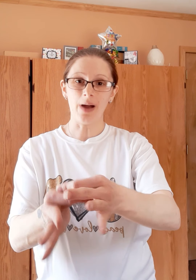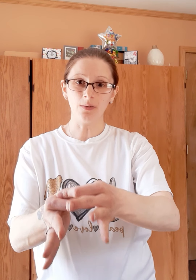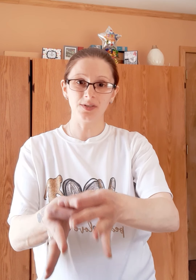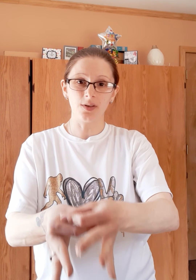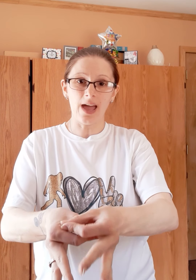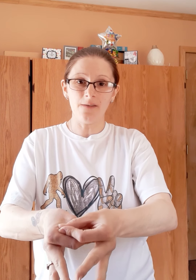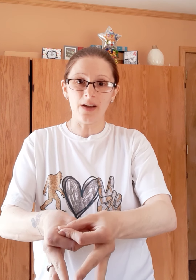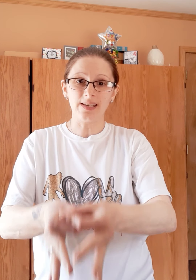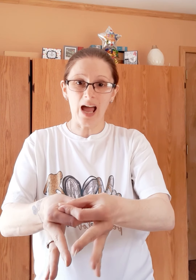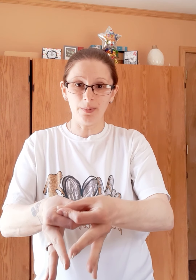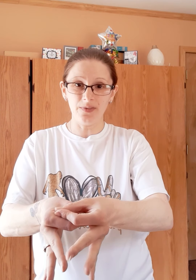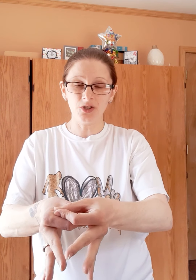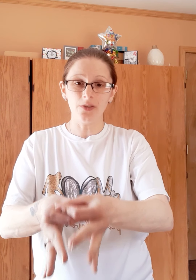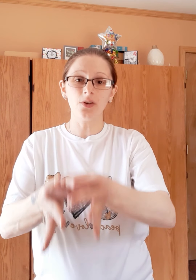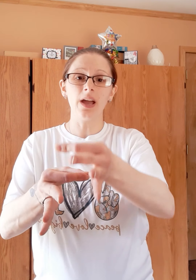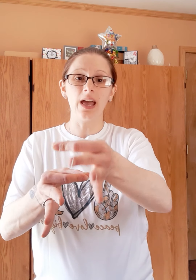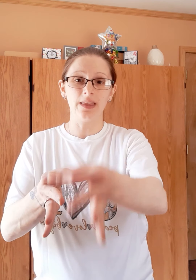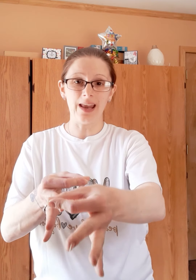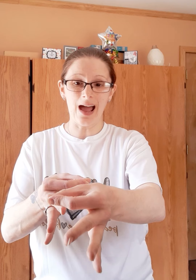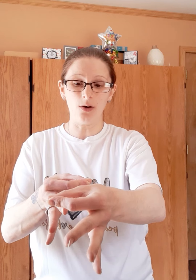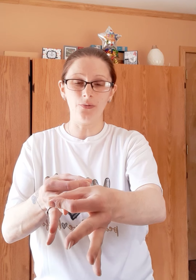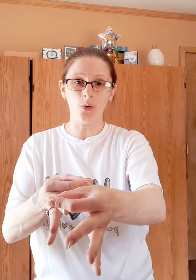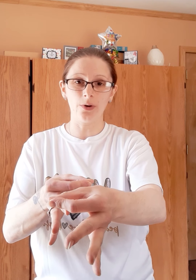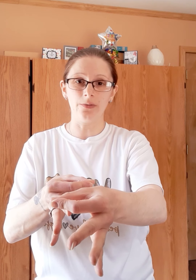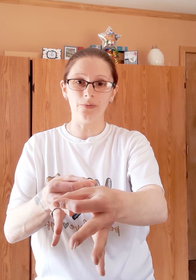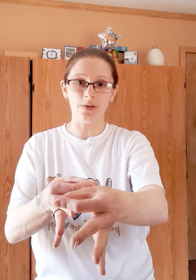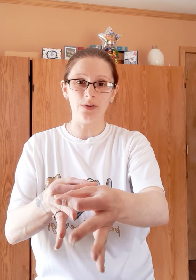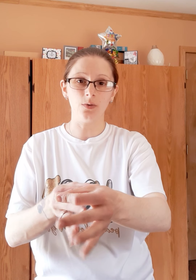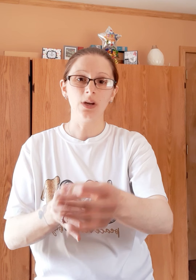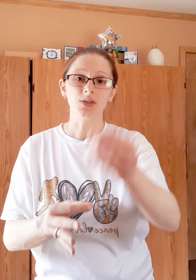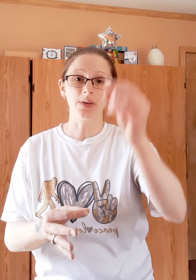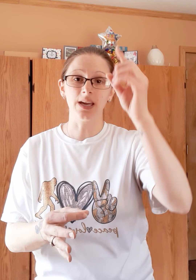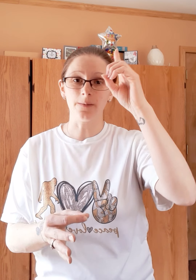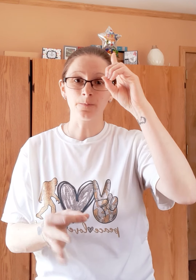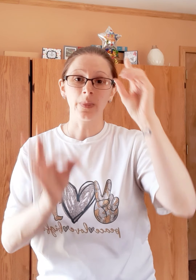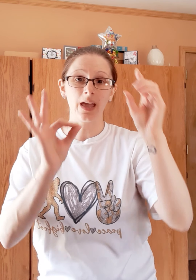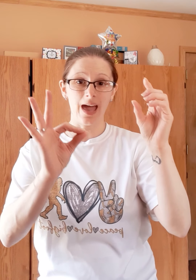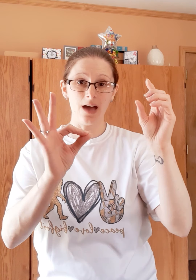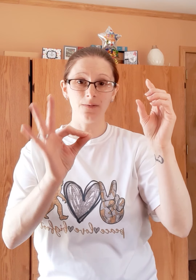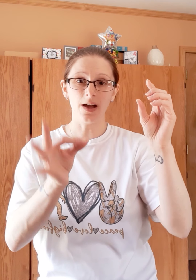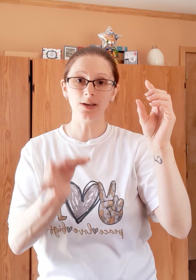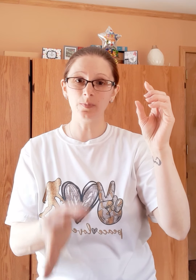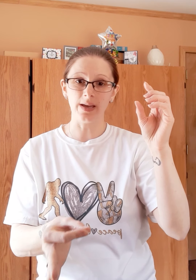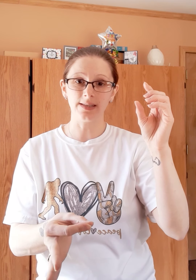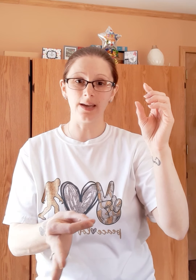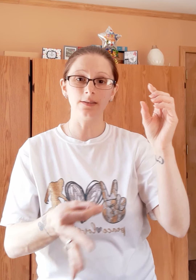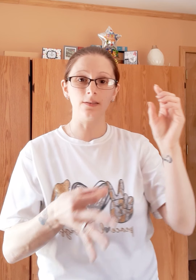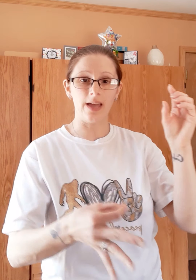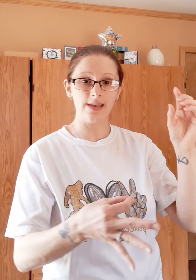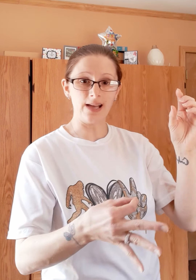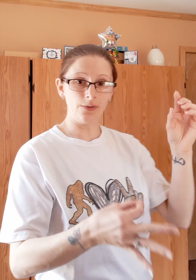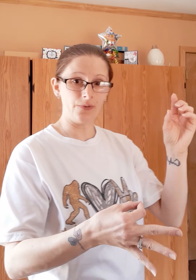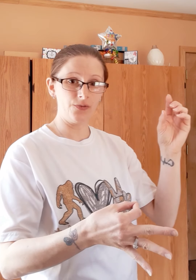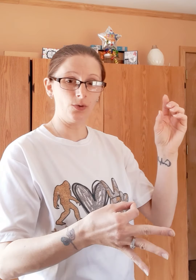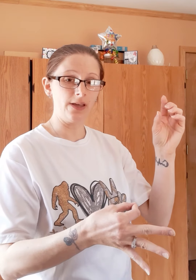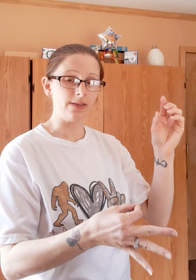bounce the F on top of each other and then out forward in front of you. So again, F on your base hand, laying down in front of you like